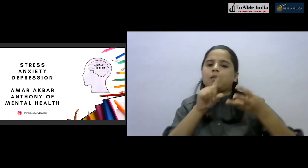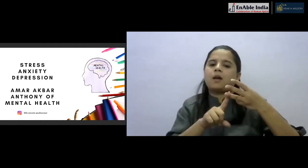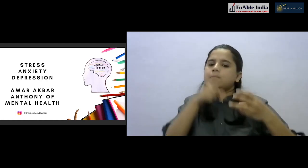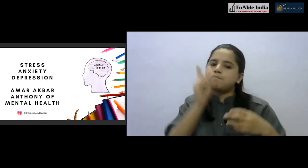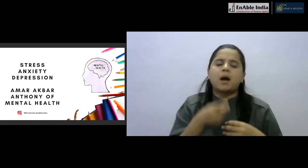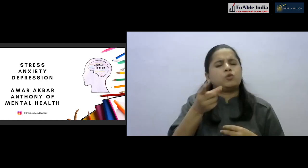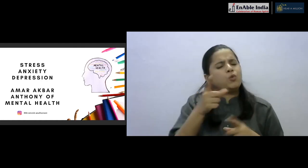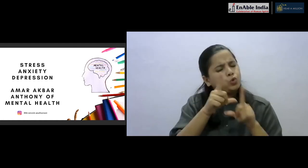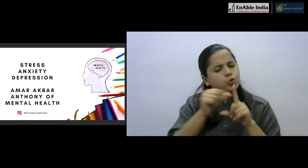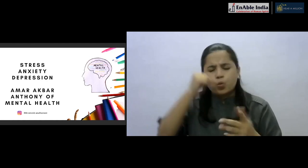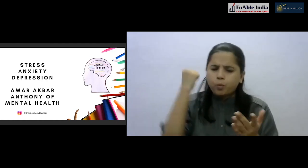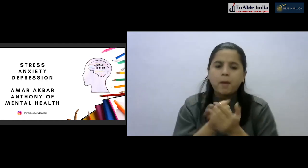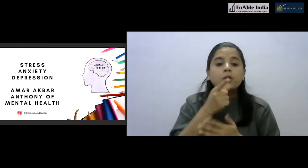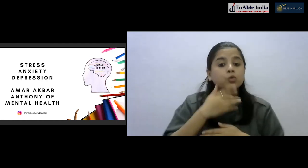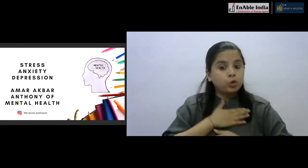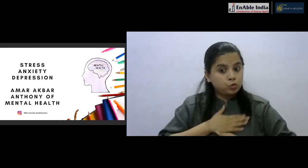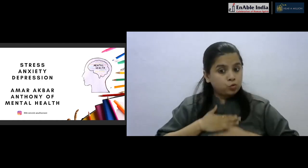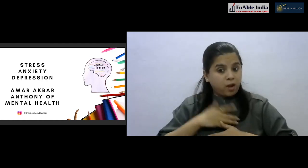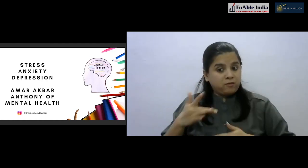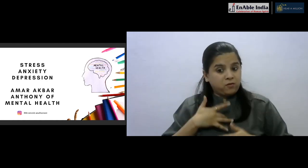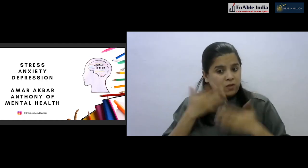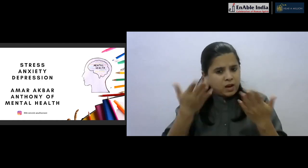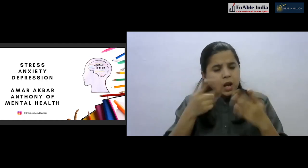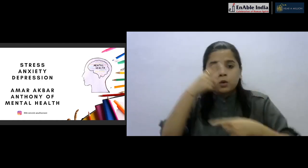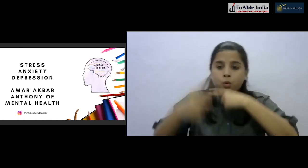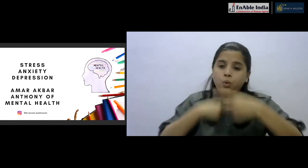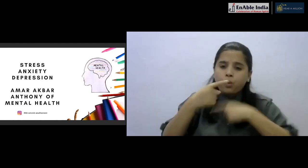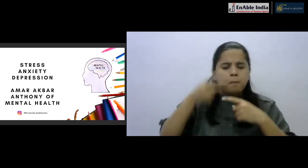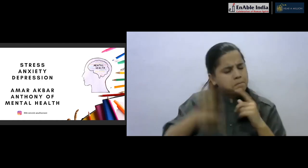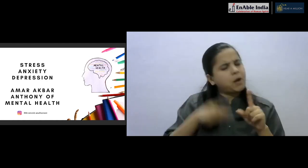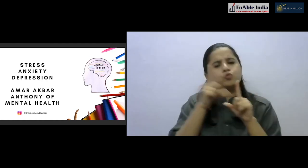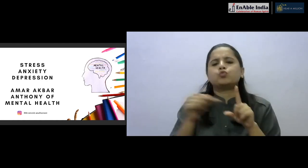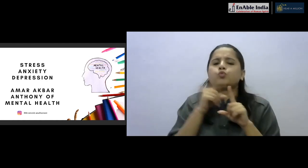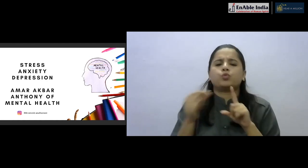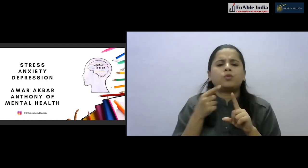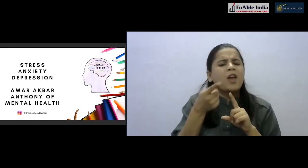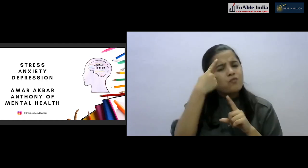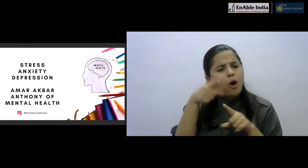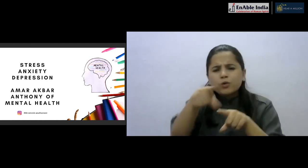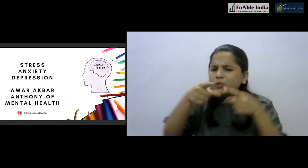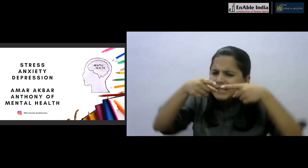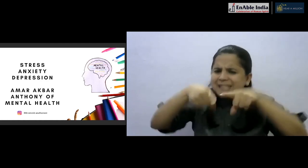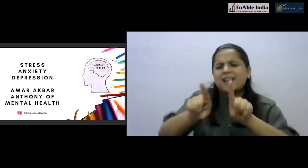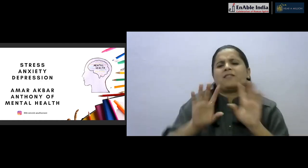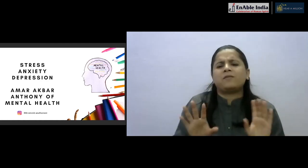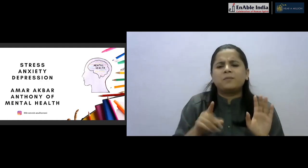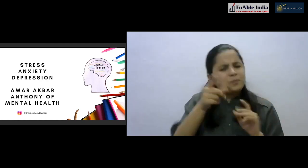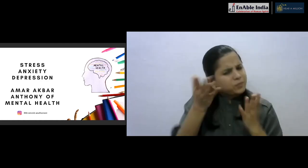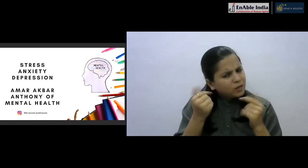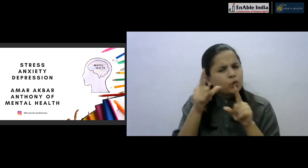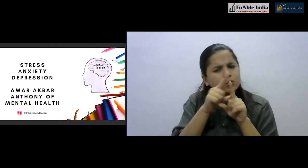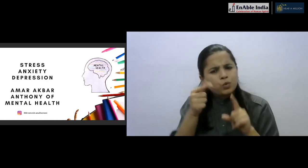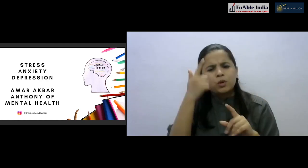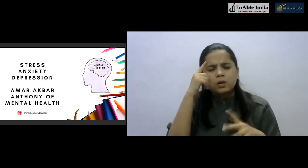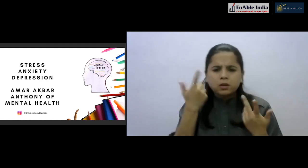But do something that you enjoy doing every day, every day, and that's only for you. You can do it in solace,